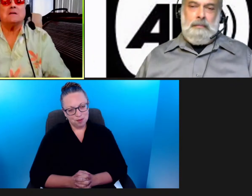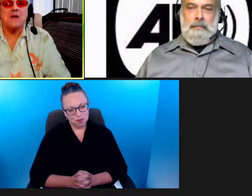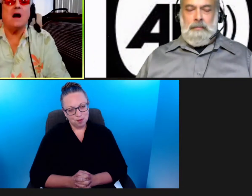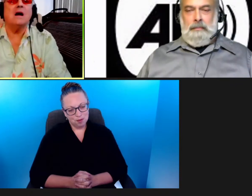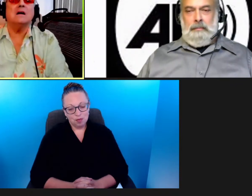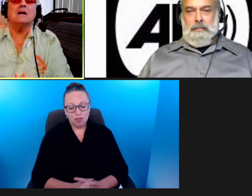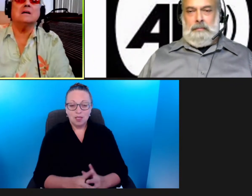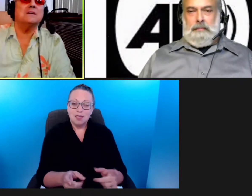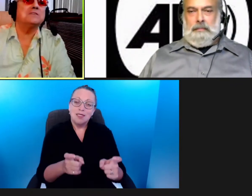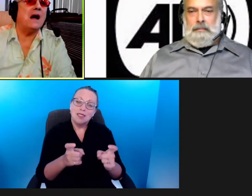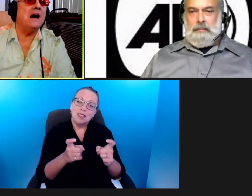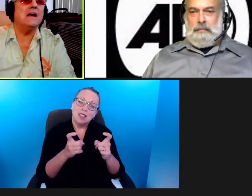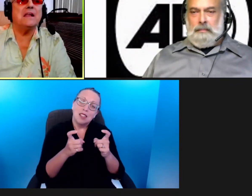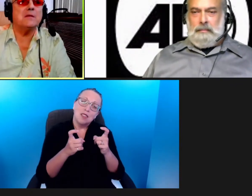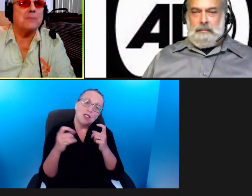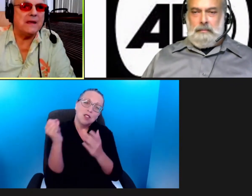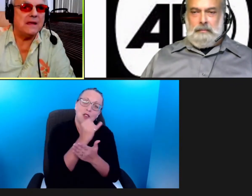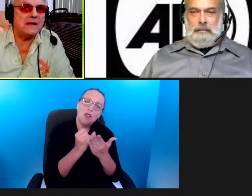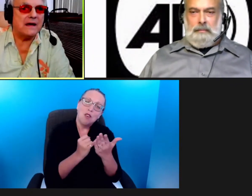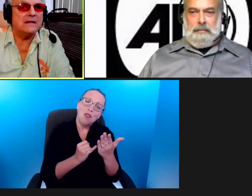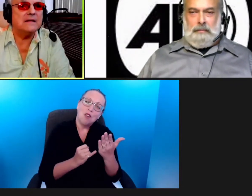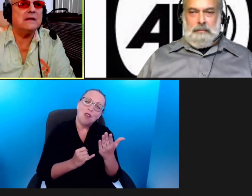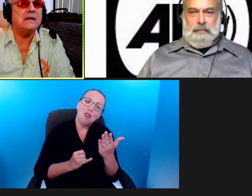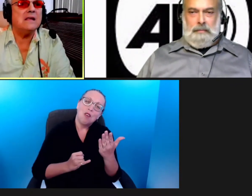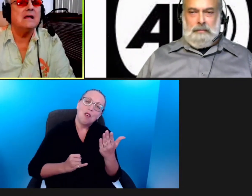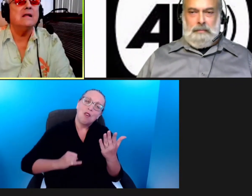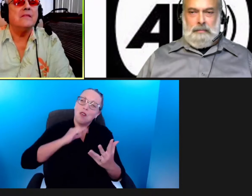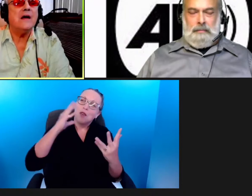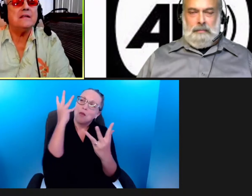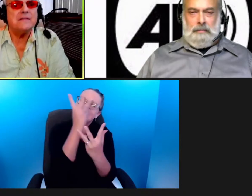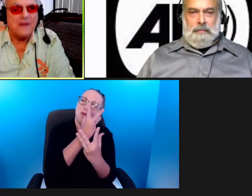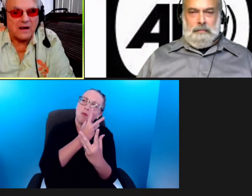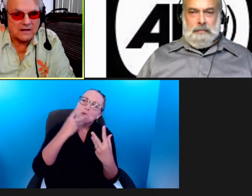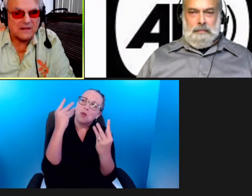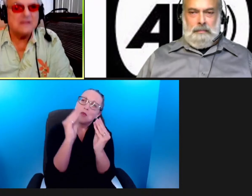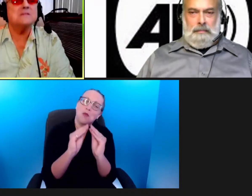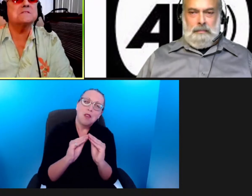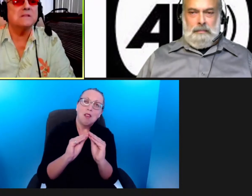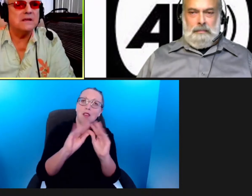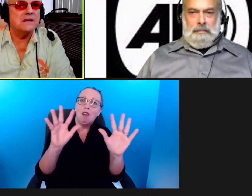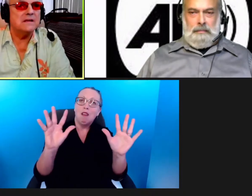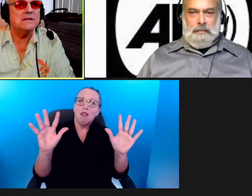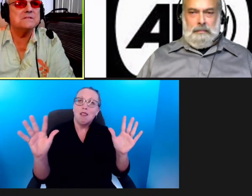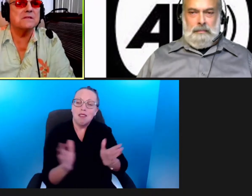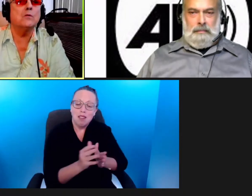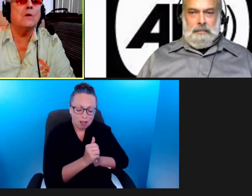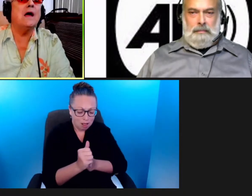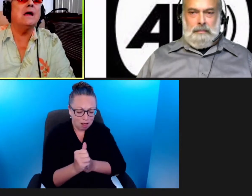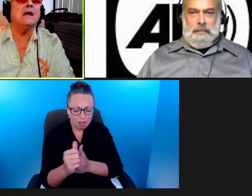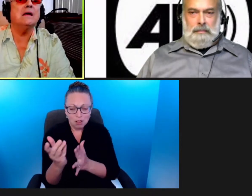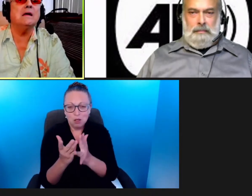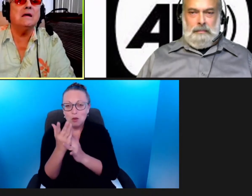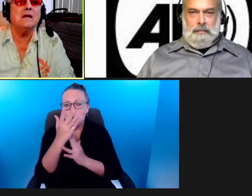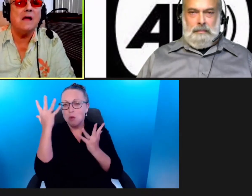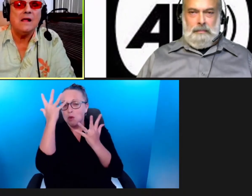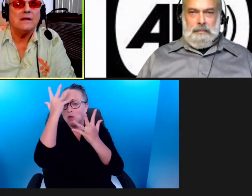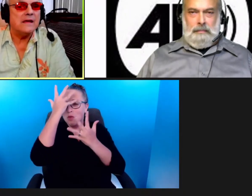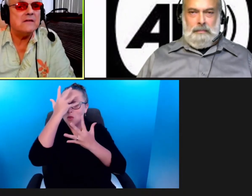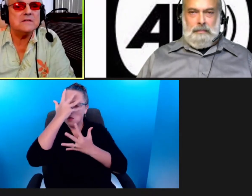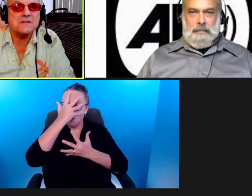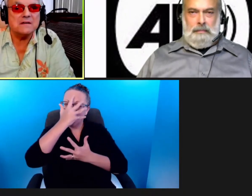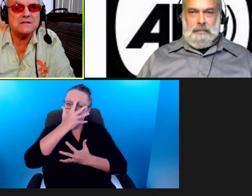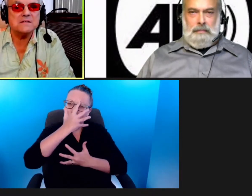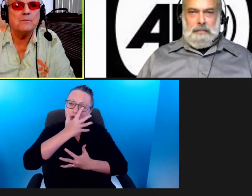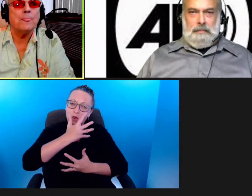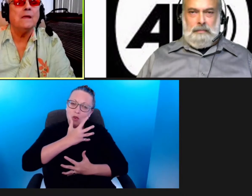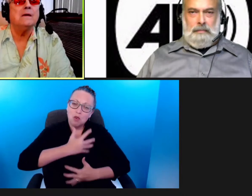Give us art, the shining beacon, that in darkness leads the way. Give